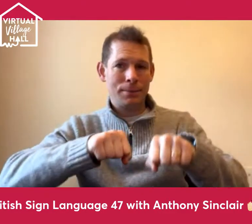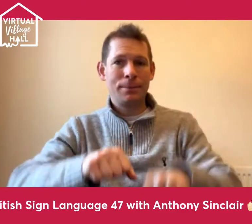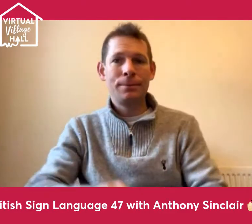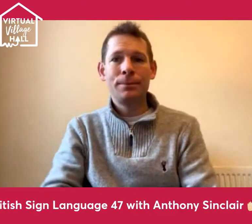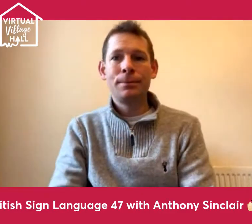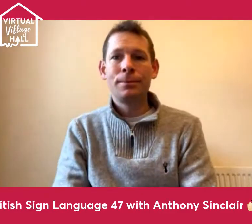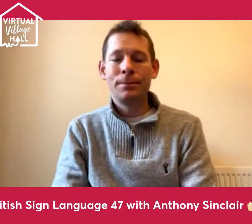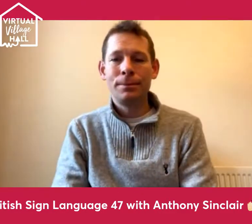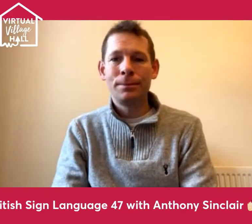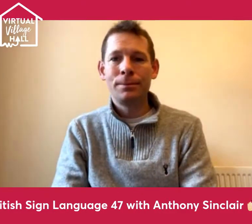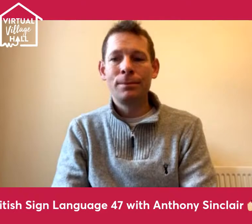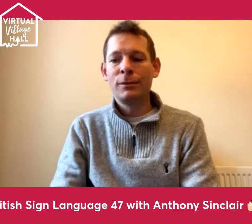Bicycle.